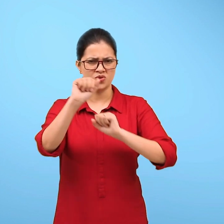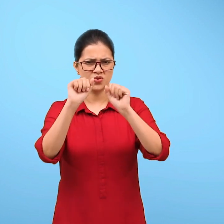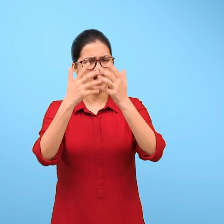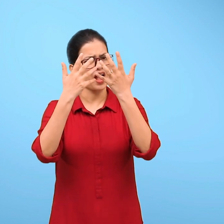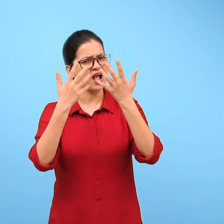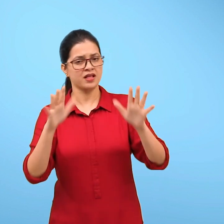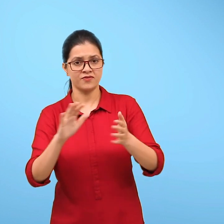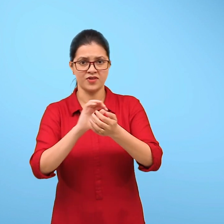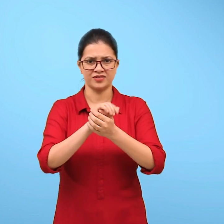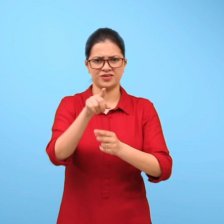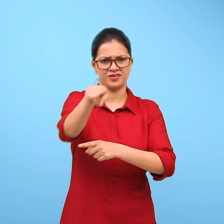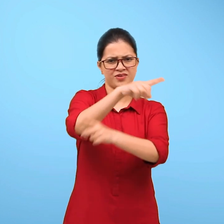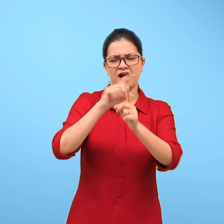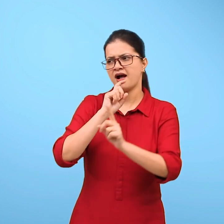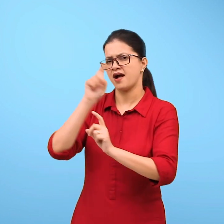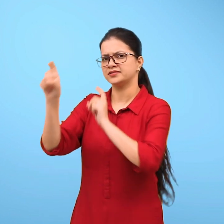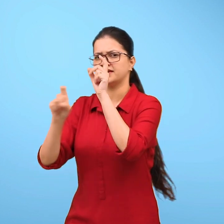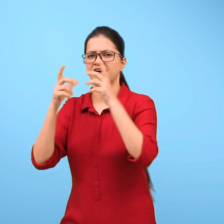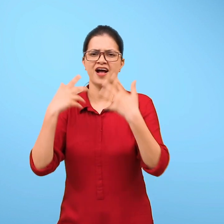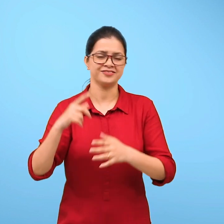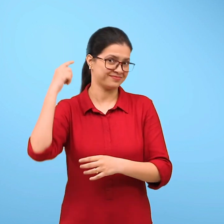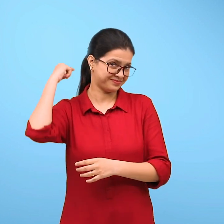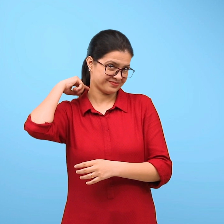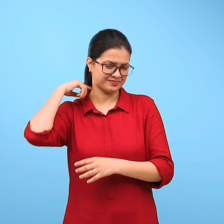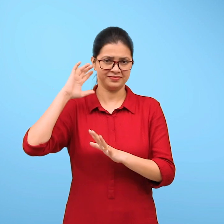Ask some friends to touch their toes without bending their knees.